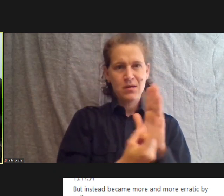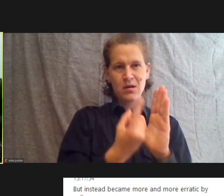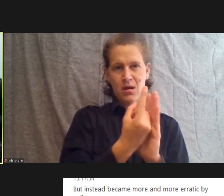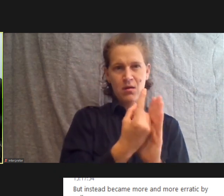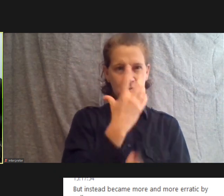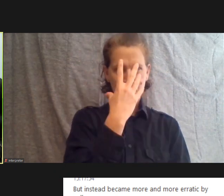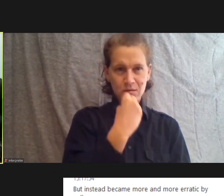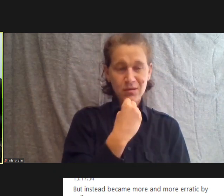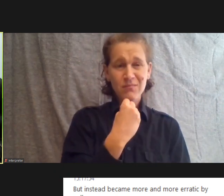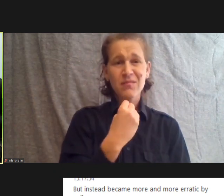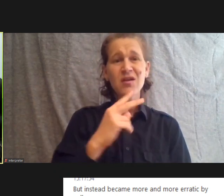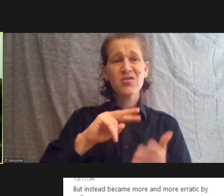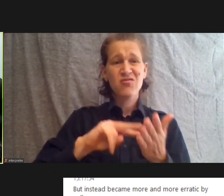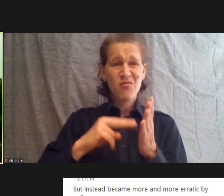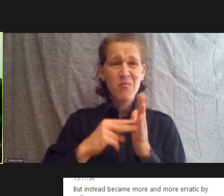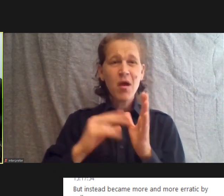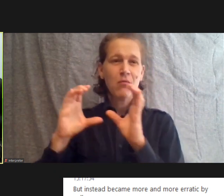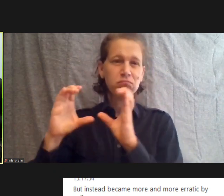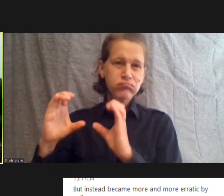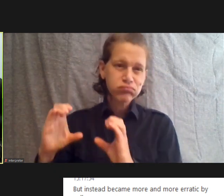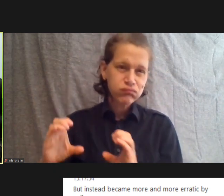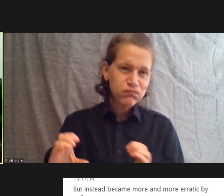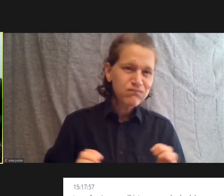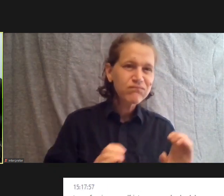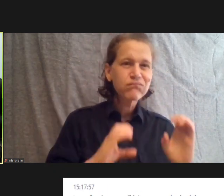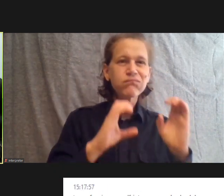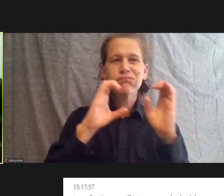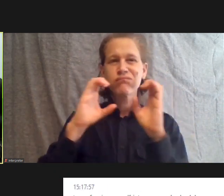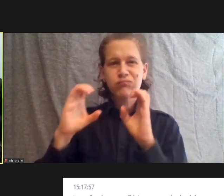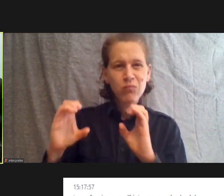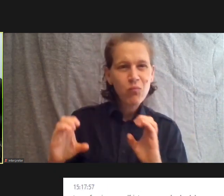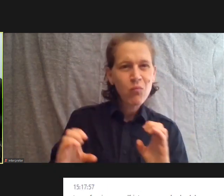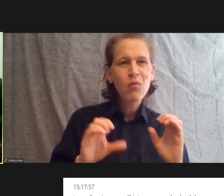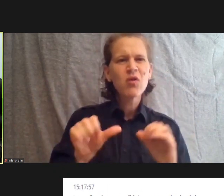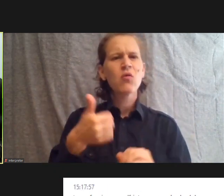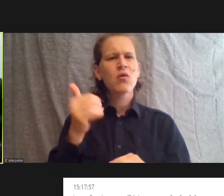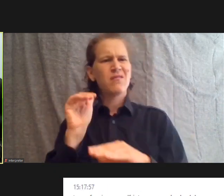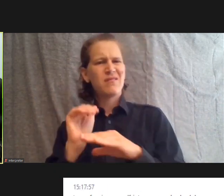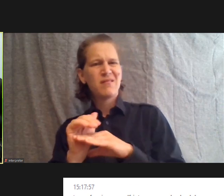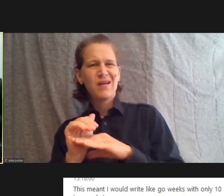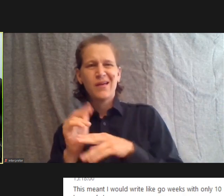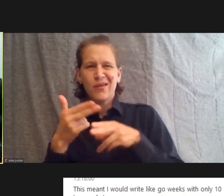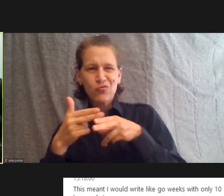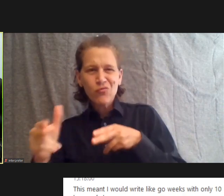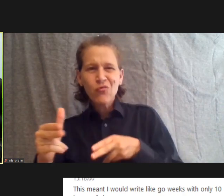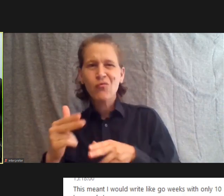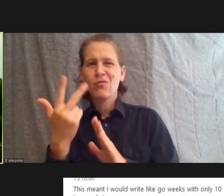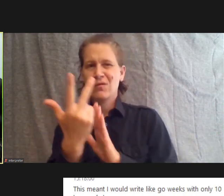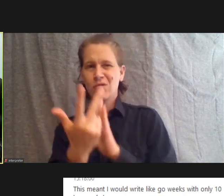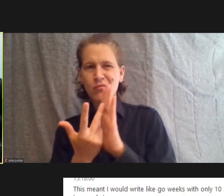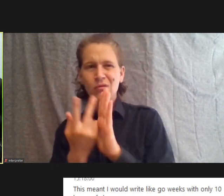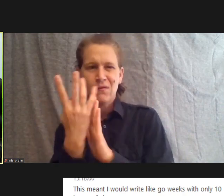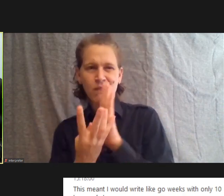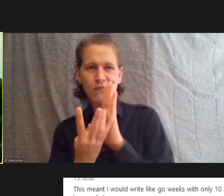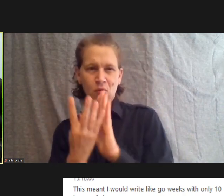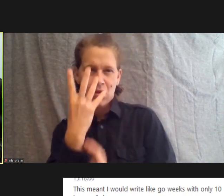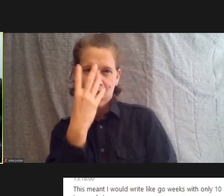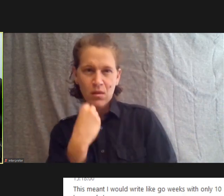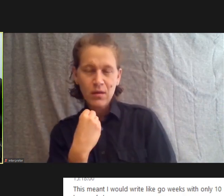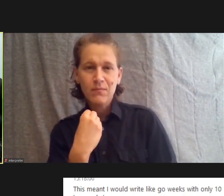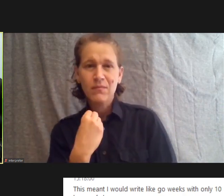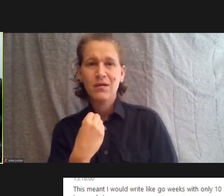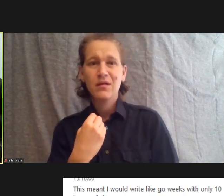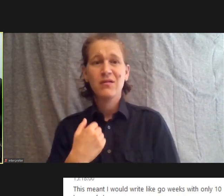many all-nighters, followed by 3 to 4 hours of sleep other nights for that week. In doing so, I had to go up